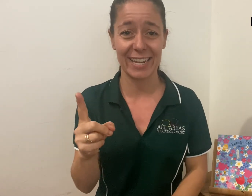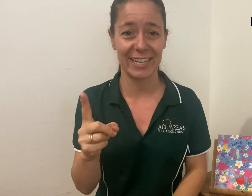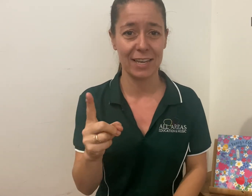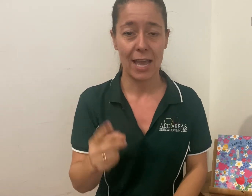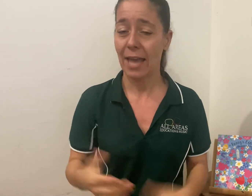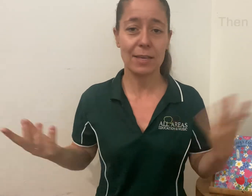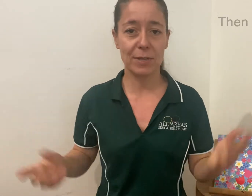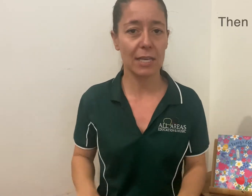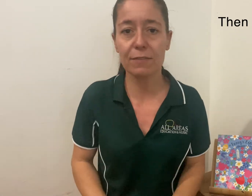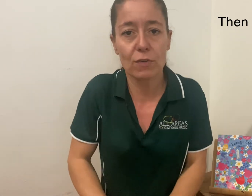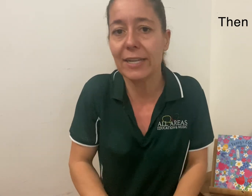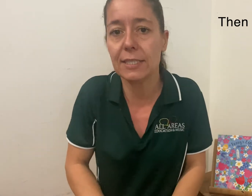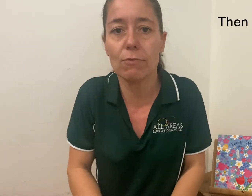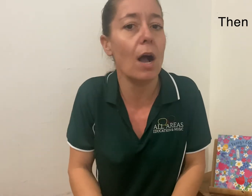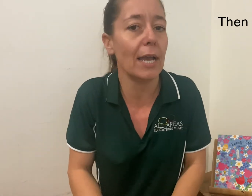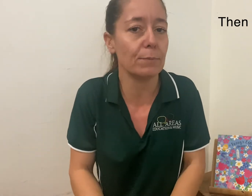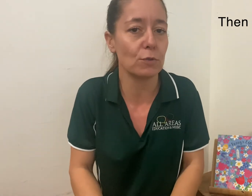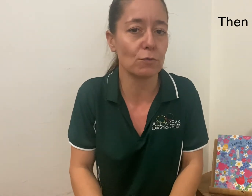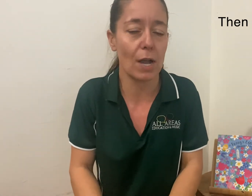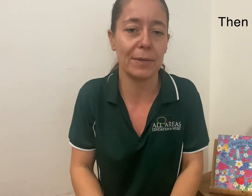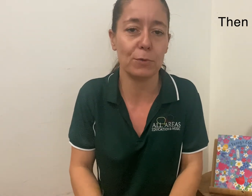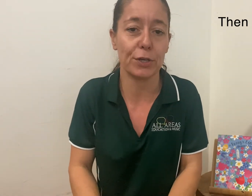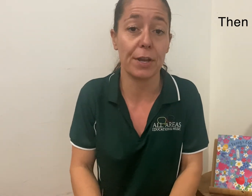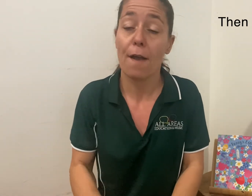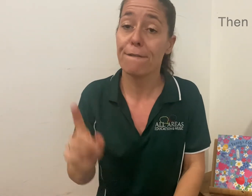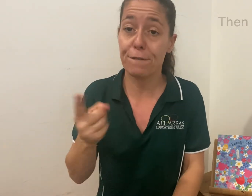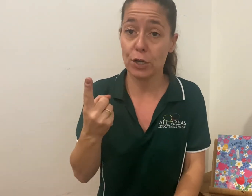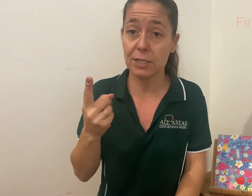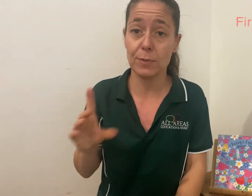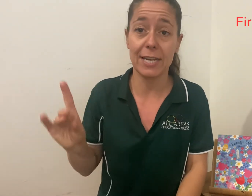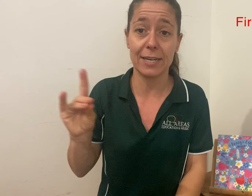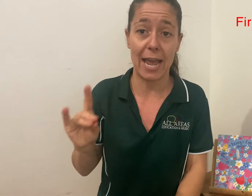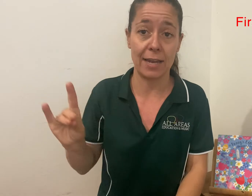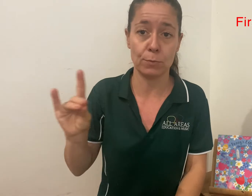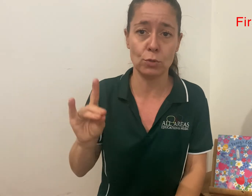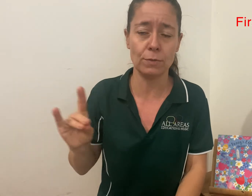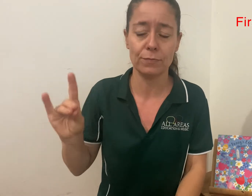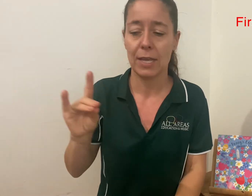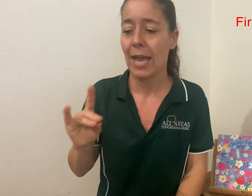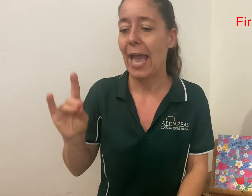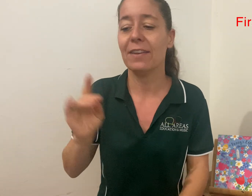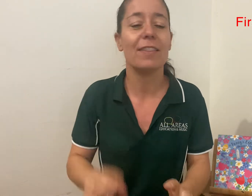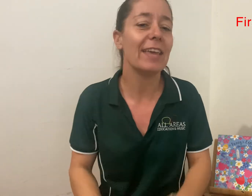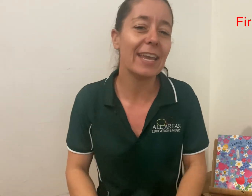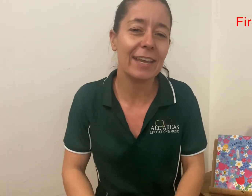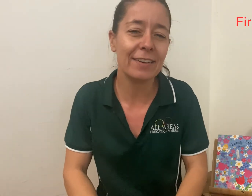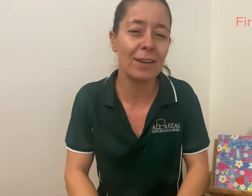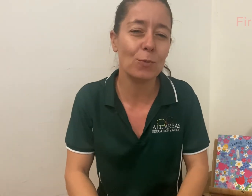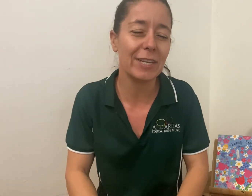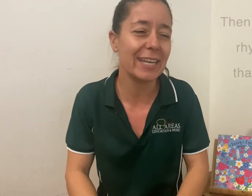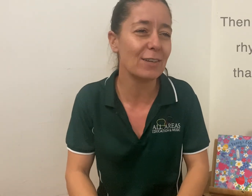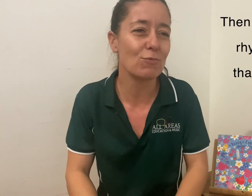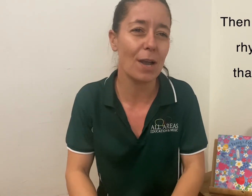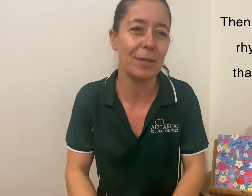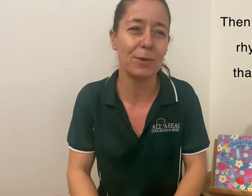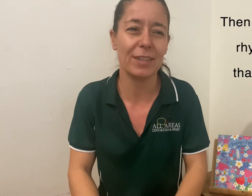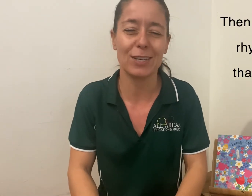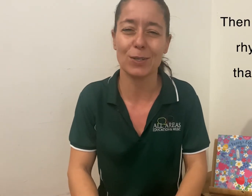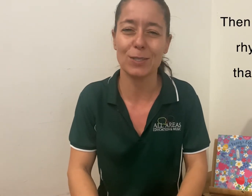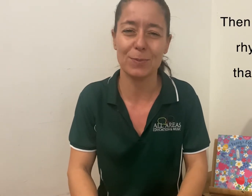say, and then we think of a crazy rhyme or a rhyming word. First we need an animal, and then we need a rhyming word that goes with